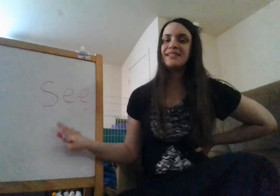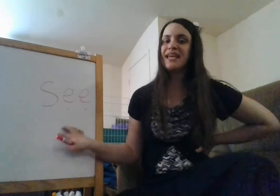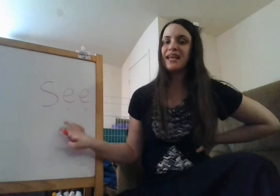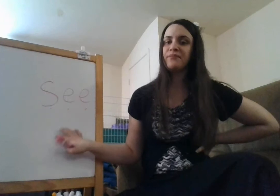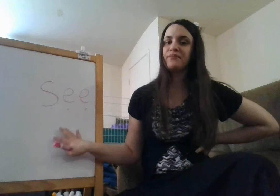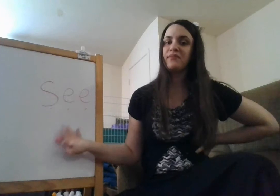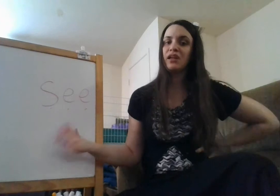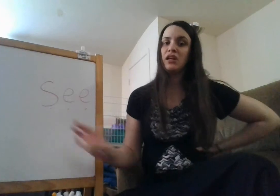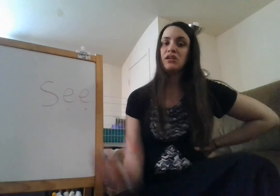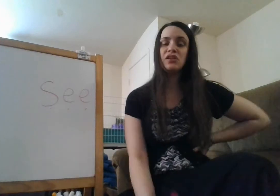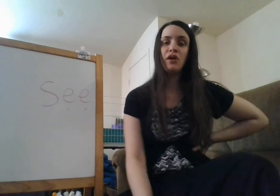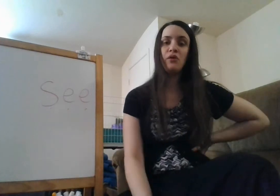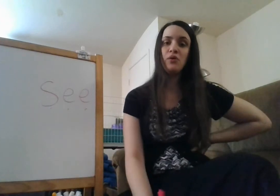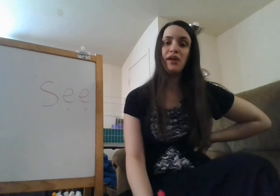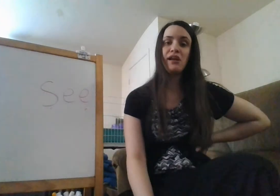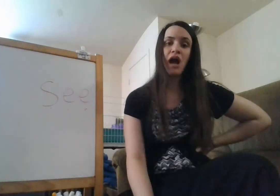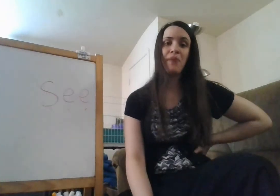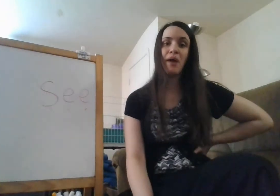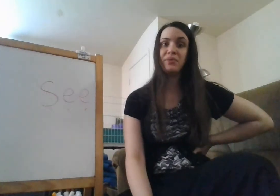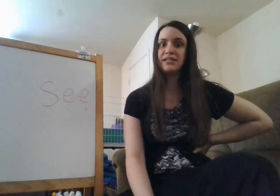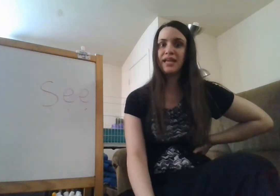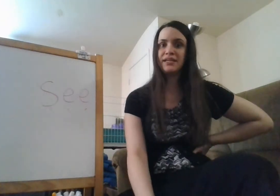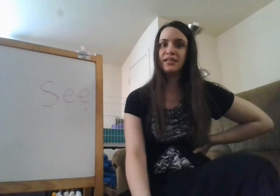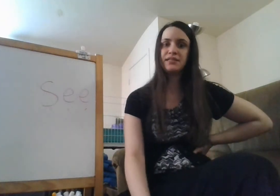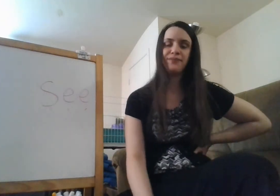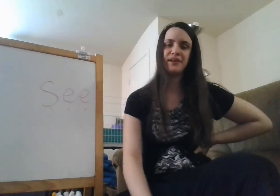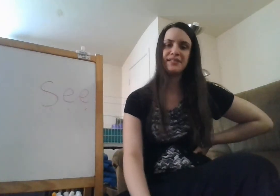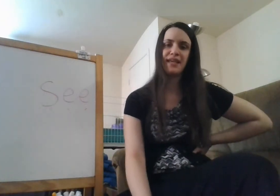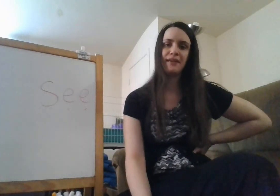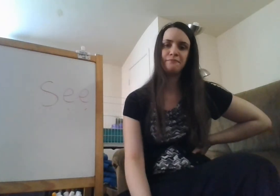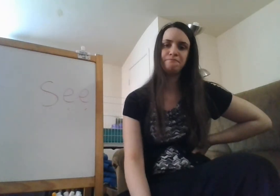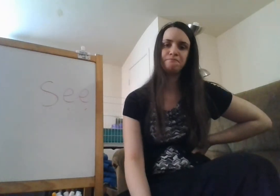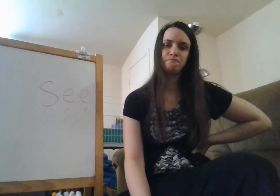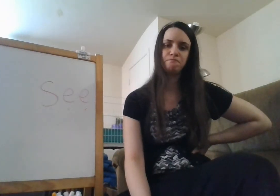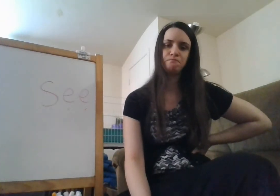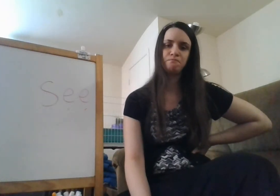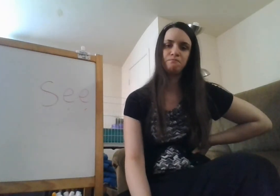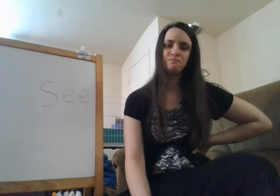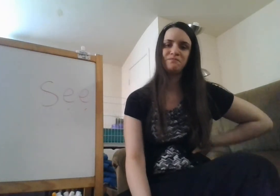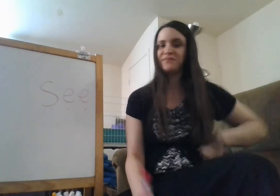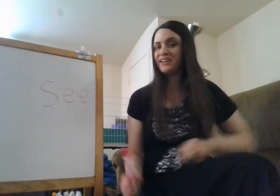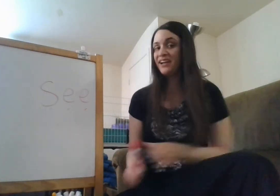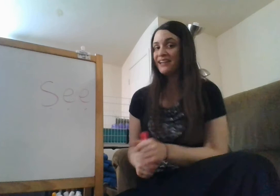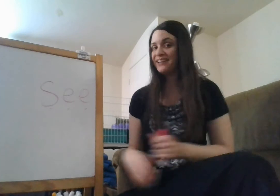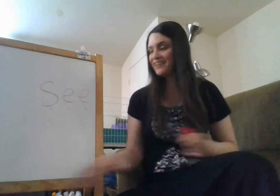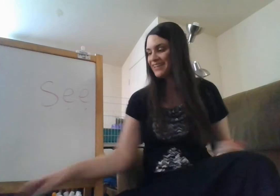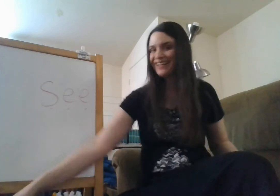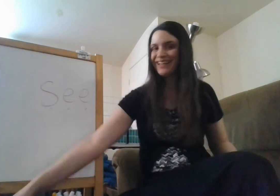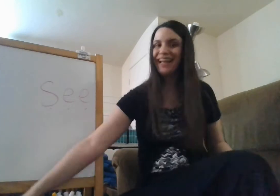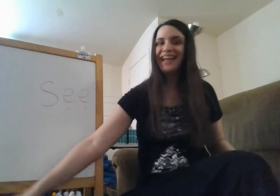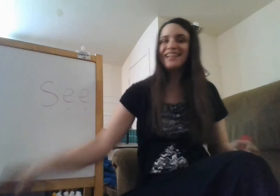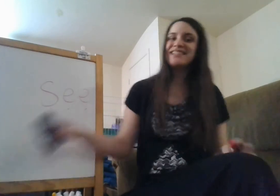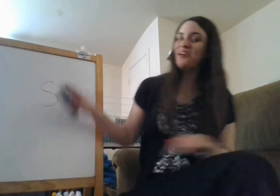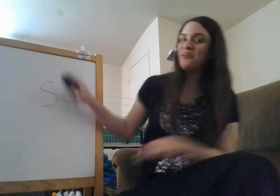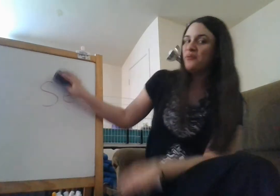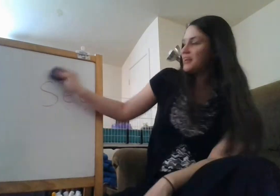see? So who can come up with a sentence for see? Very good. So we're going